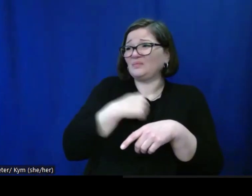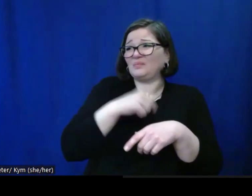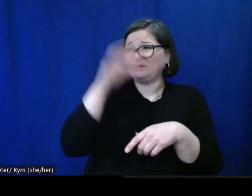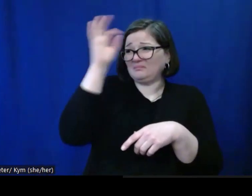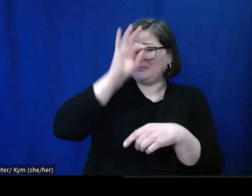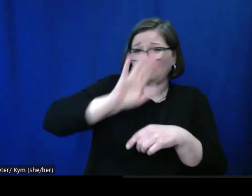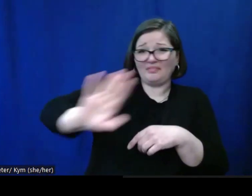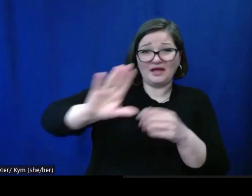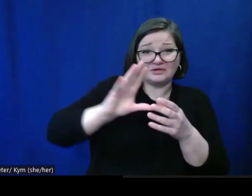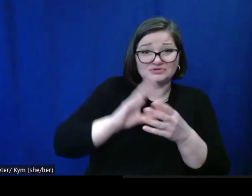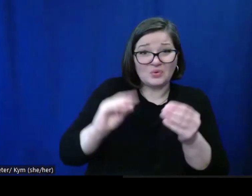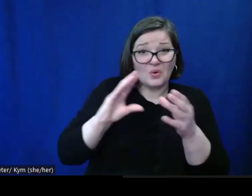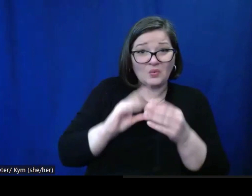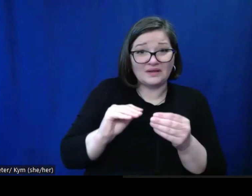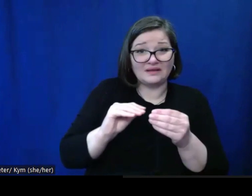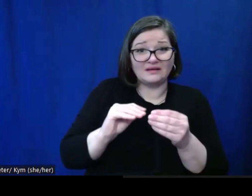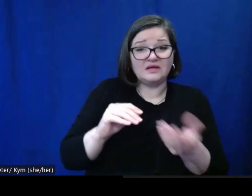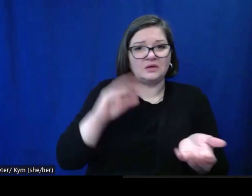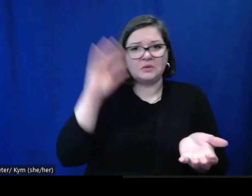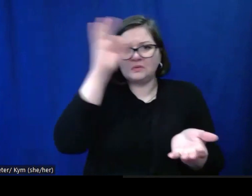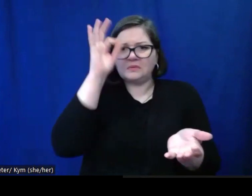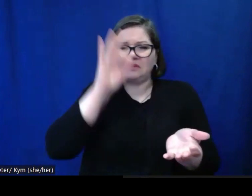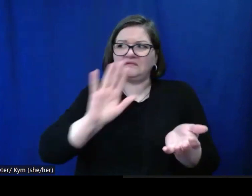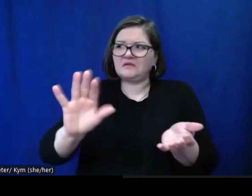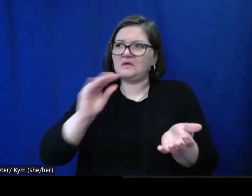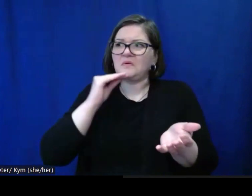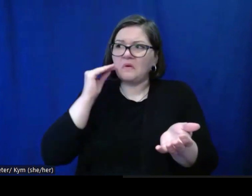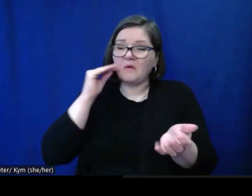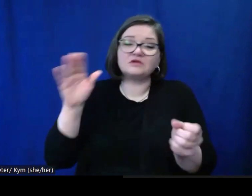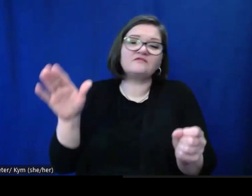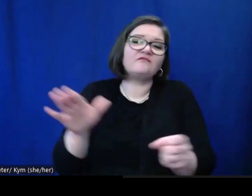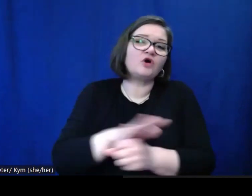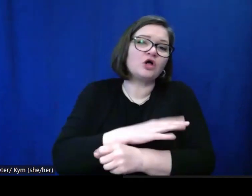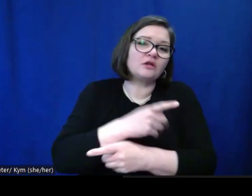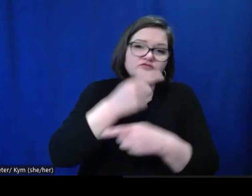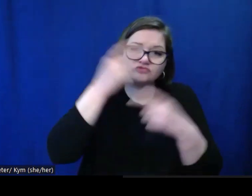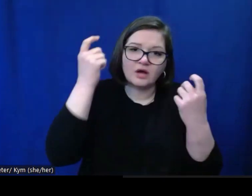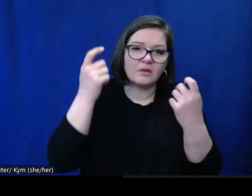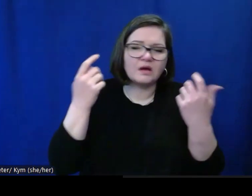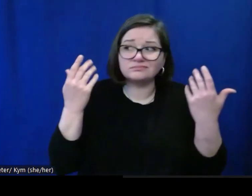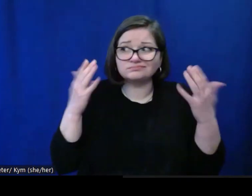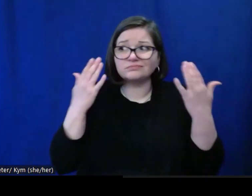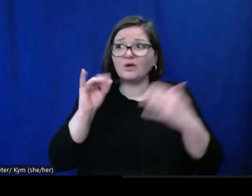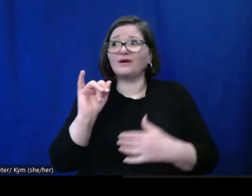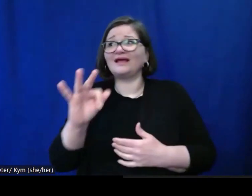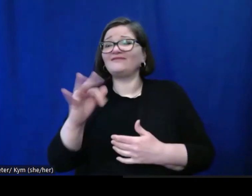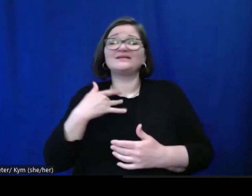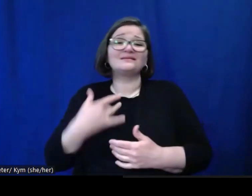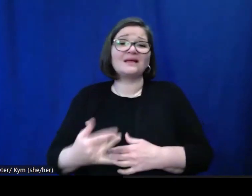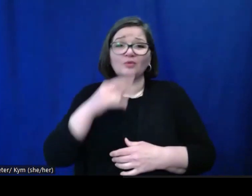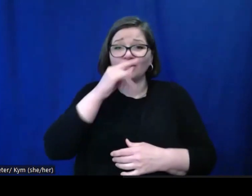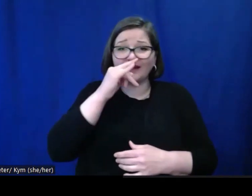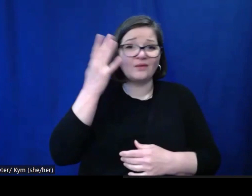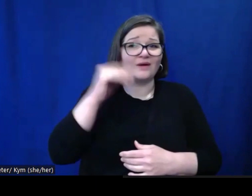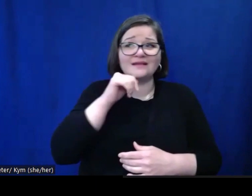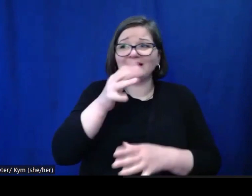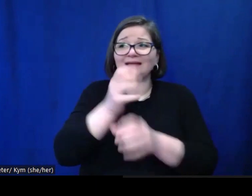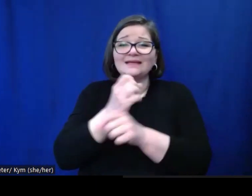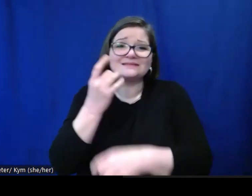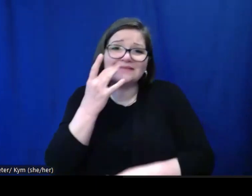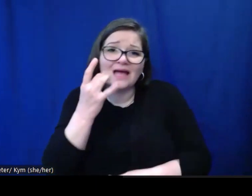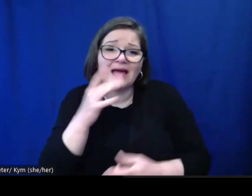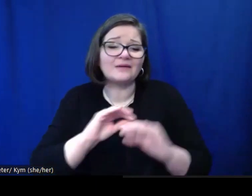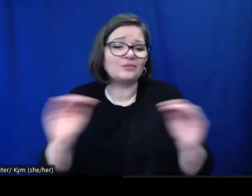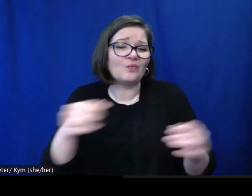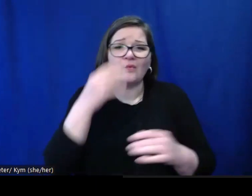from a household that's filled with trauma, or we don't know if that's just a kid melting down because they didn't get a snack or a nap that day. And